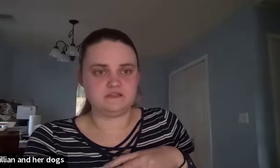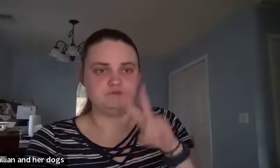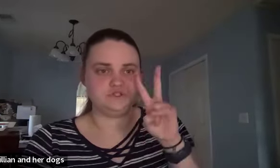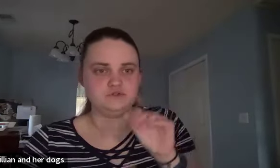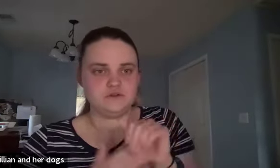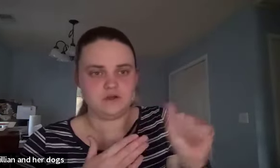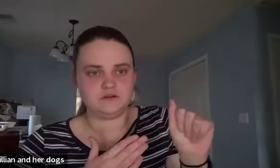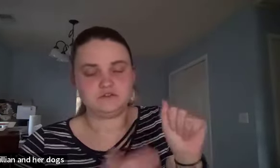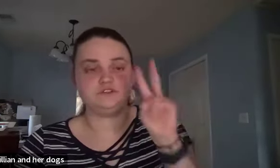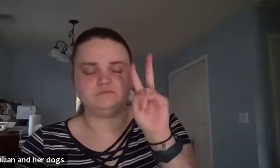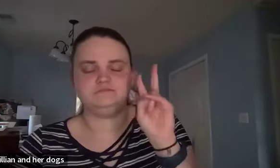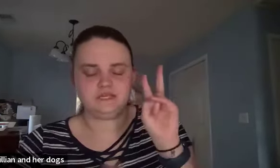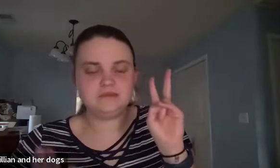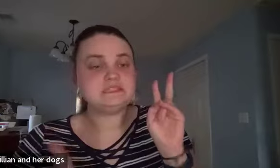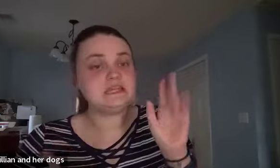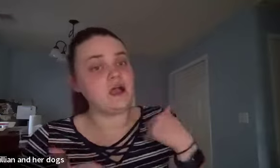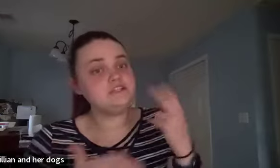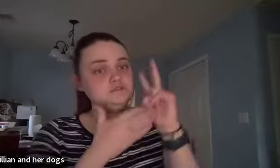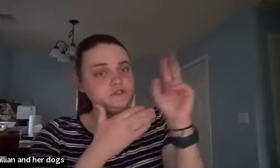$2.35, so $2 or I do